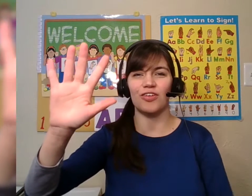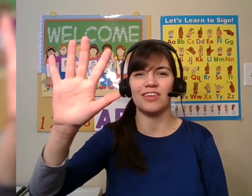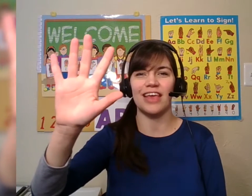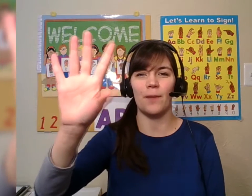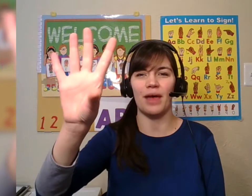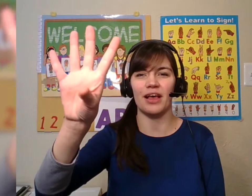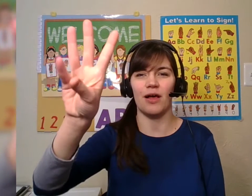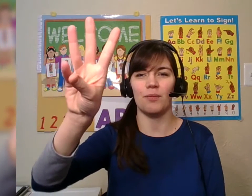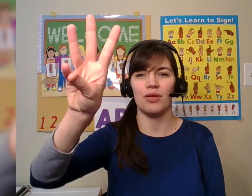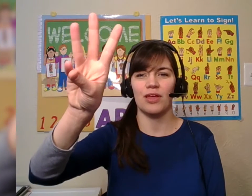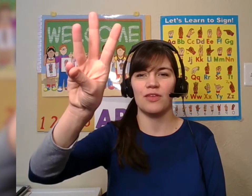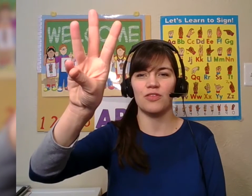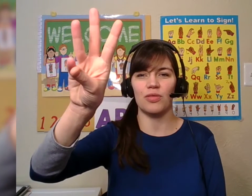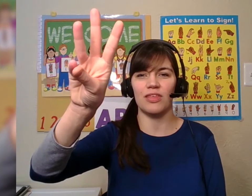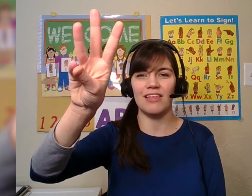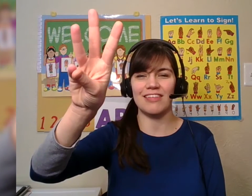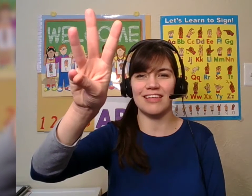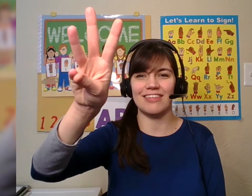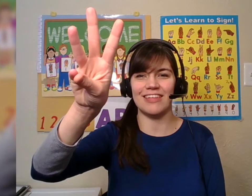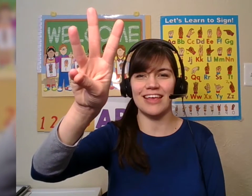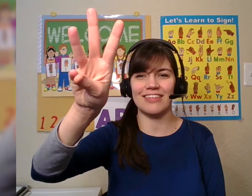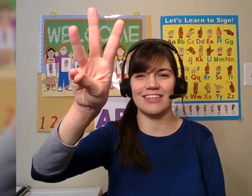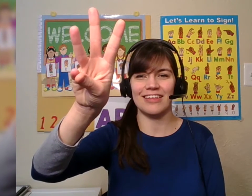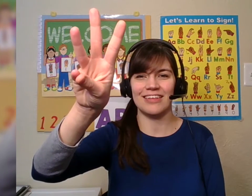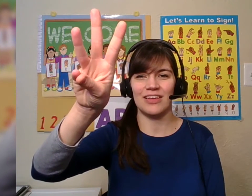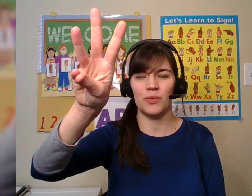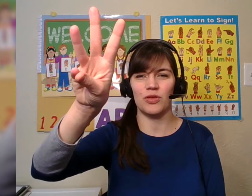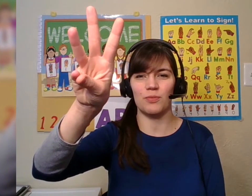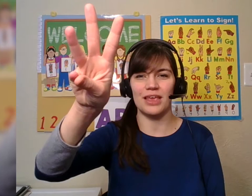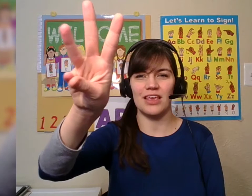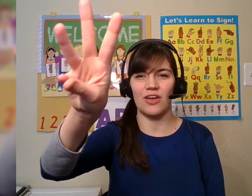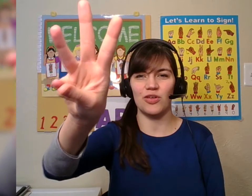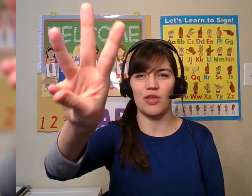to count back up. So this is 6 with your pinky on your thumb.